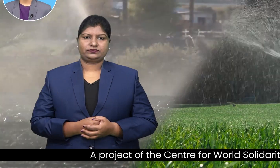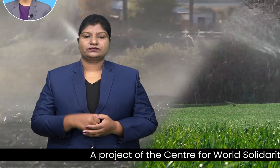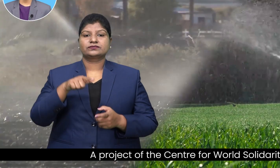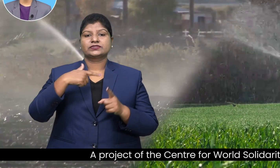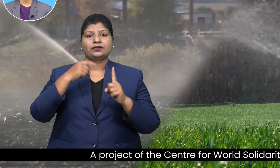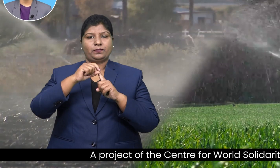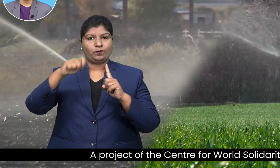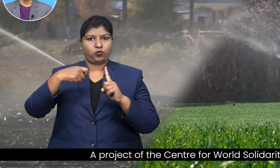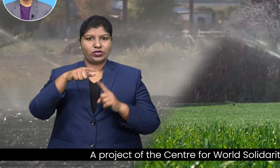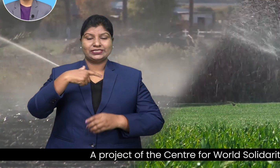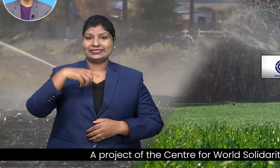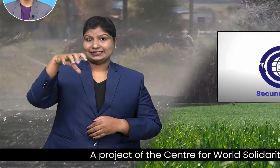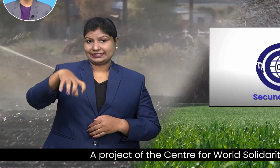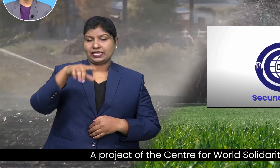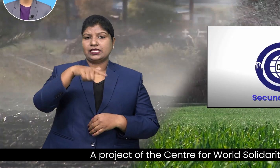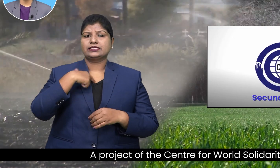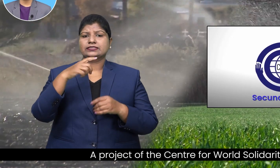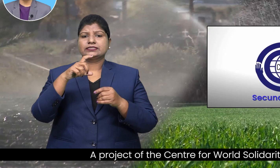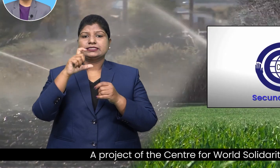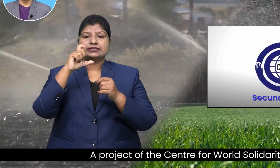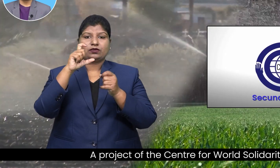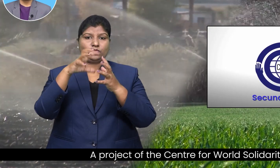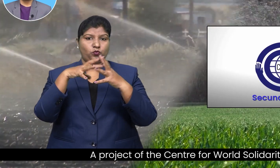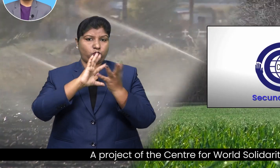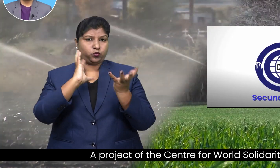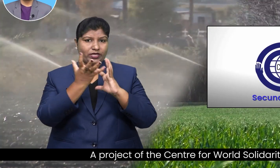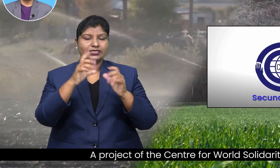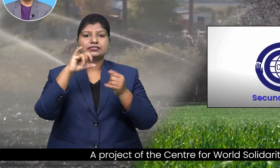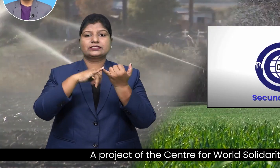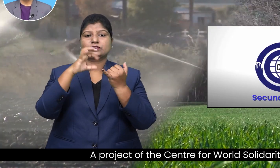A project of the Center for World Solidarity,